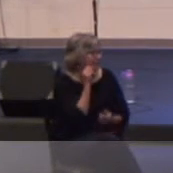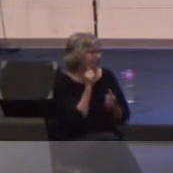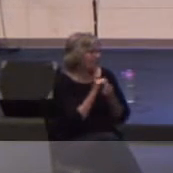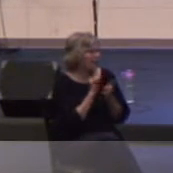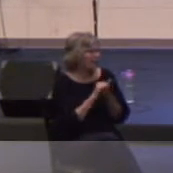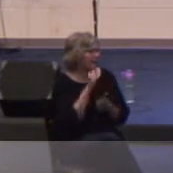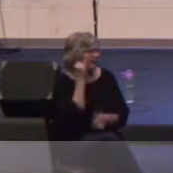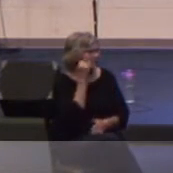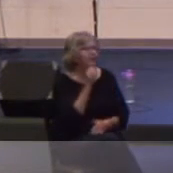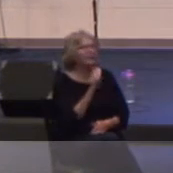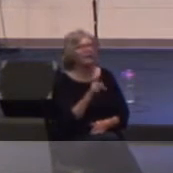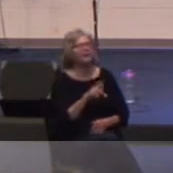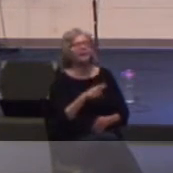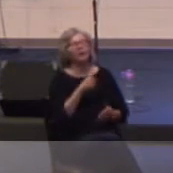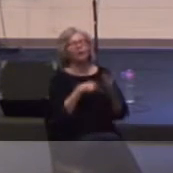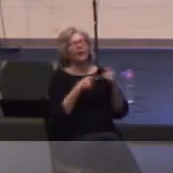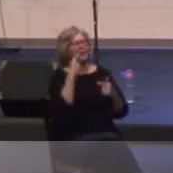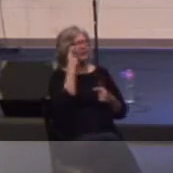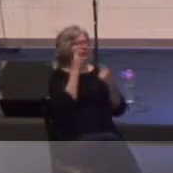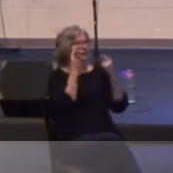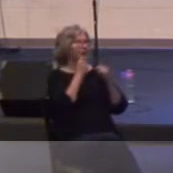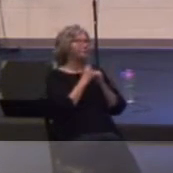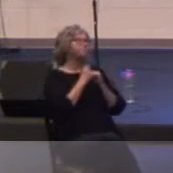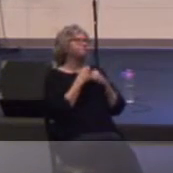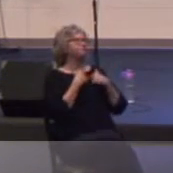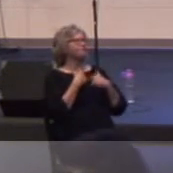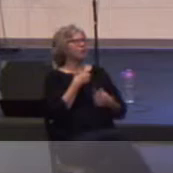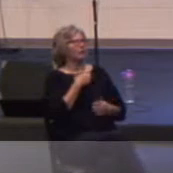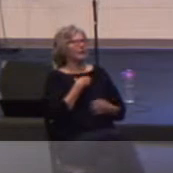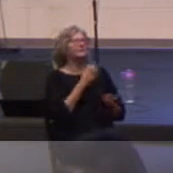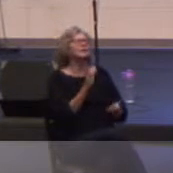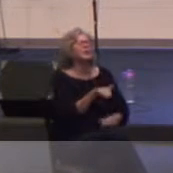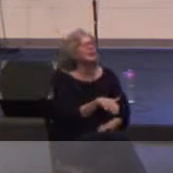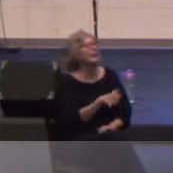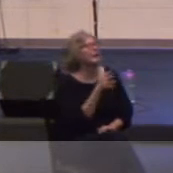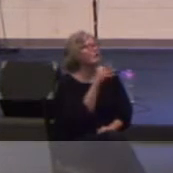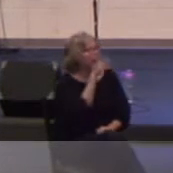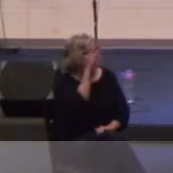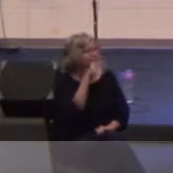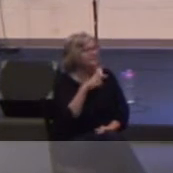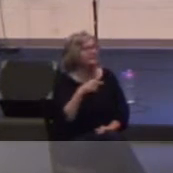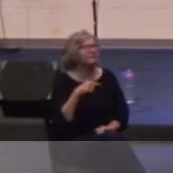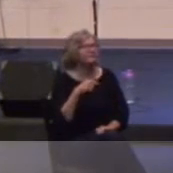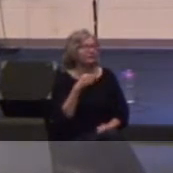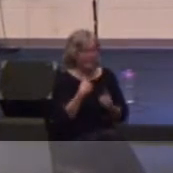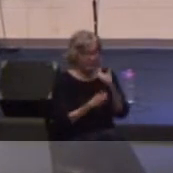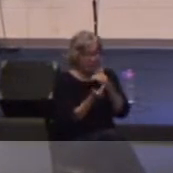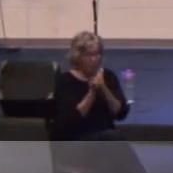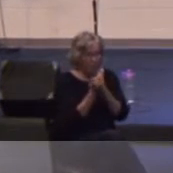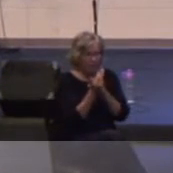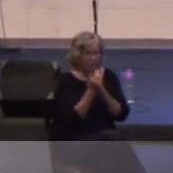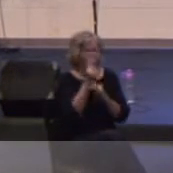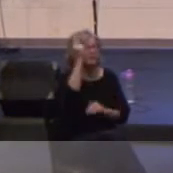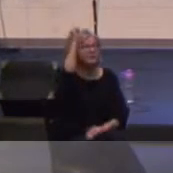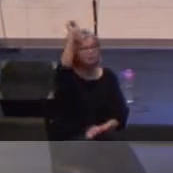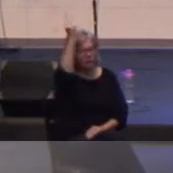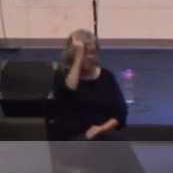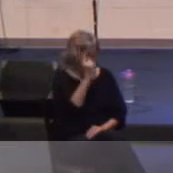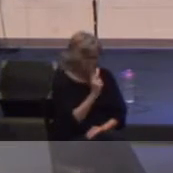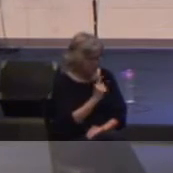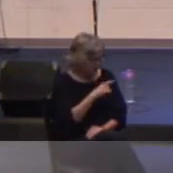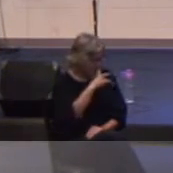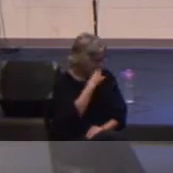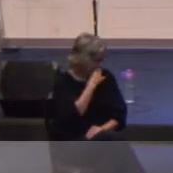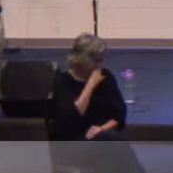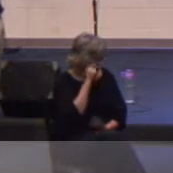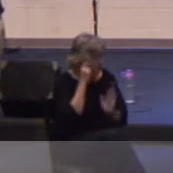this idea. Here's what I think about when I think about grumbling. It's like parents when we come down in the morning and our kids discover